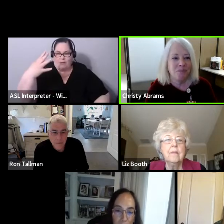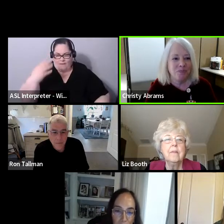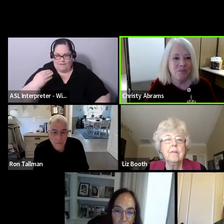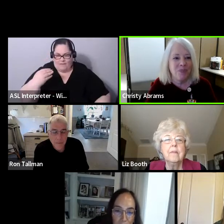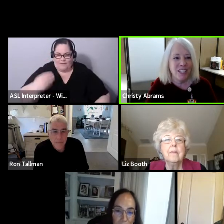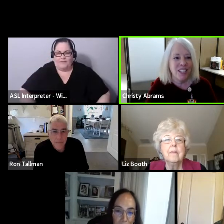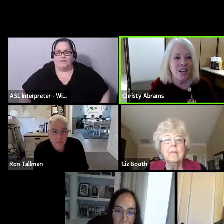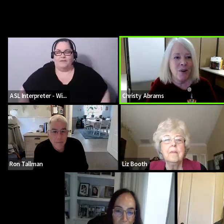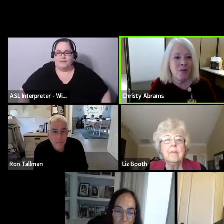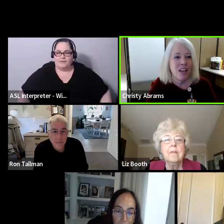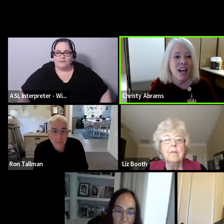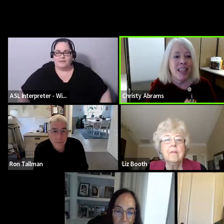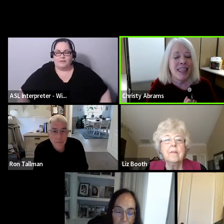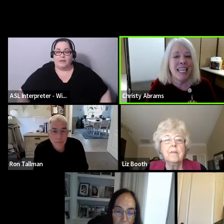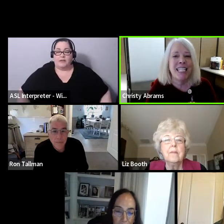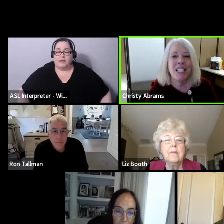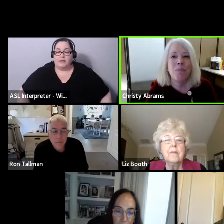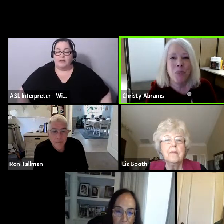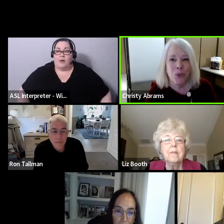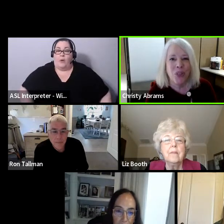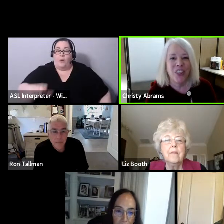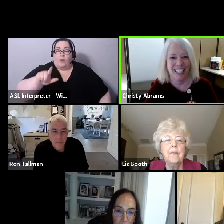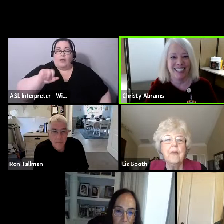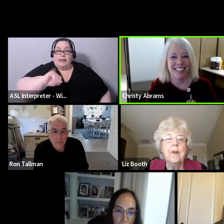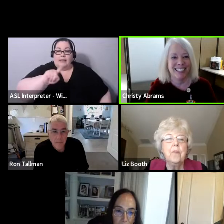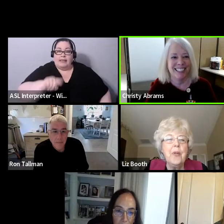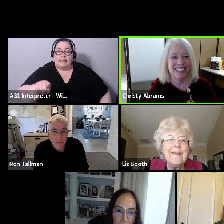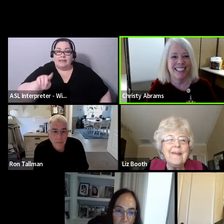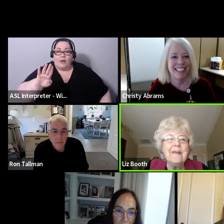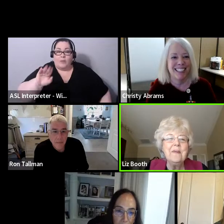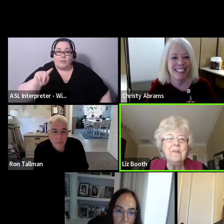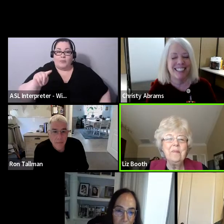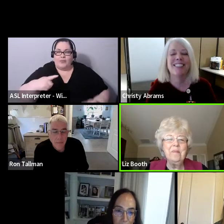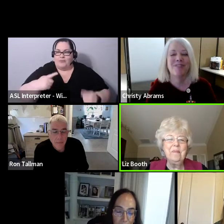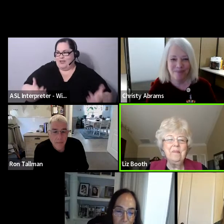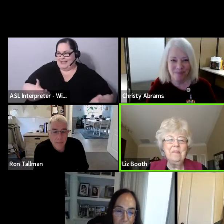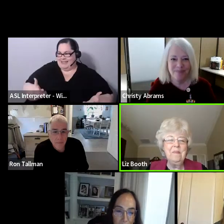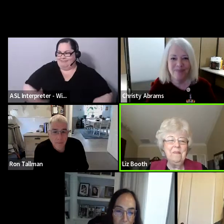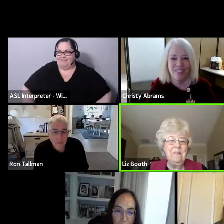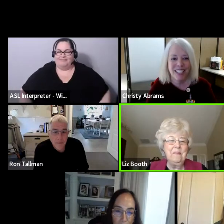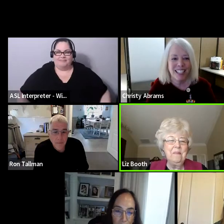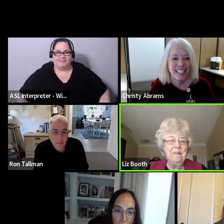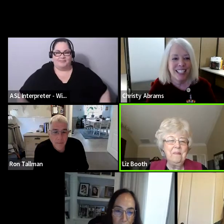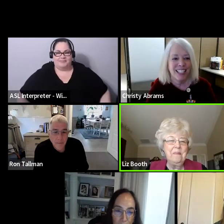camera. So Liz Booth. Present.